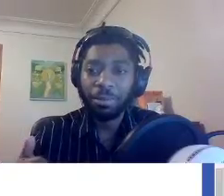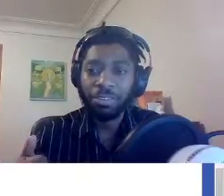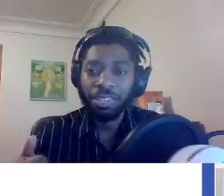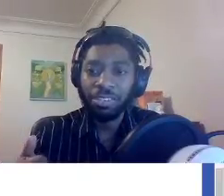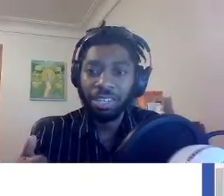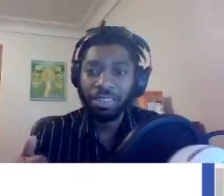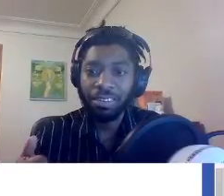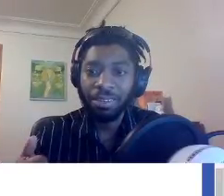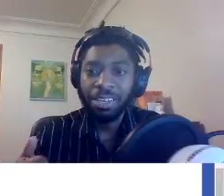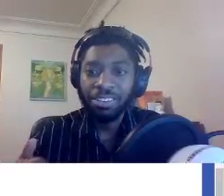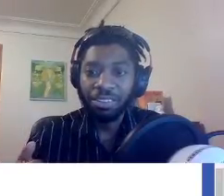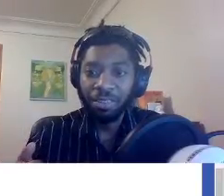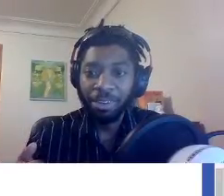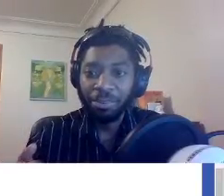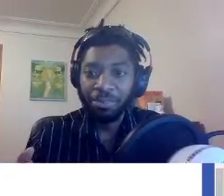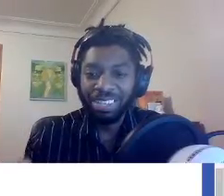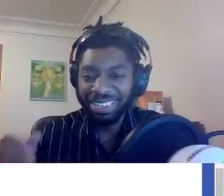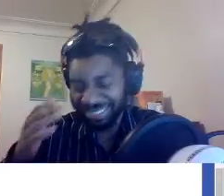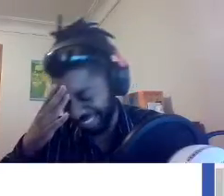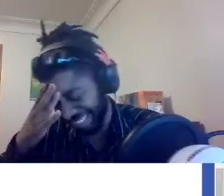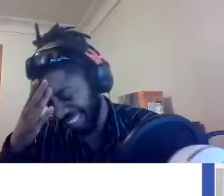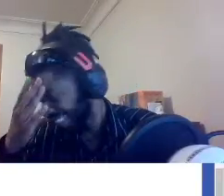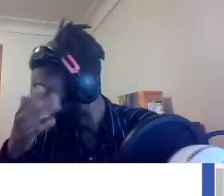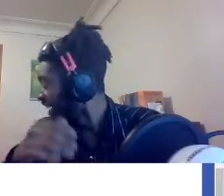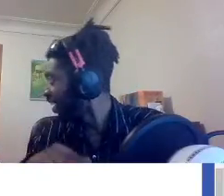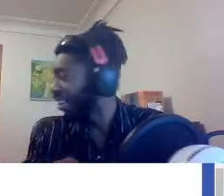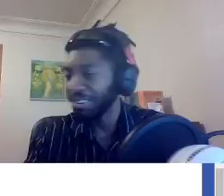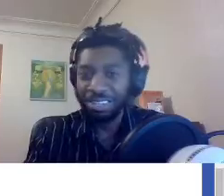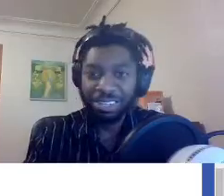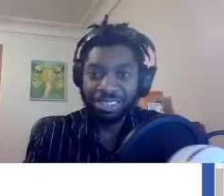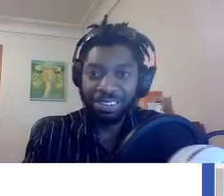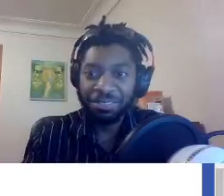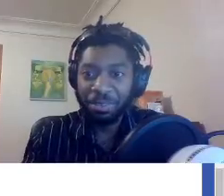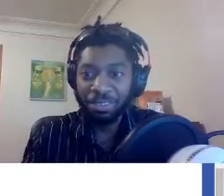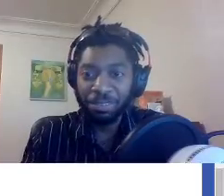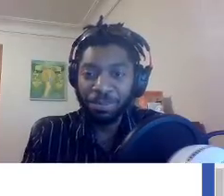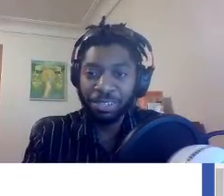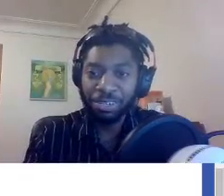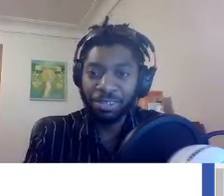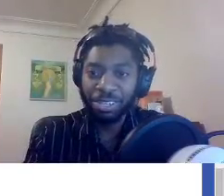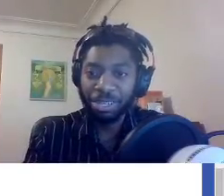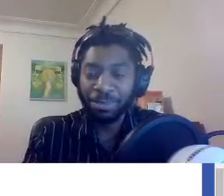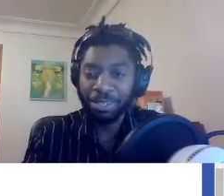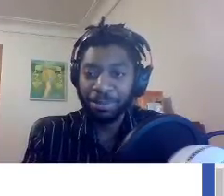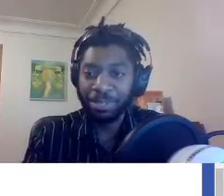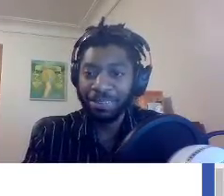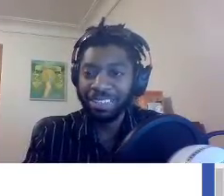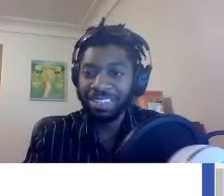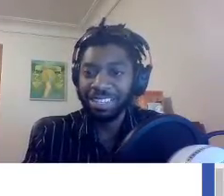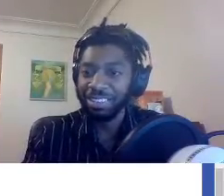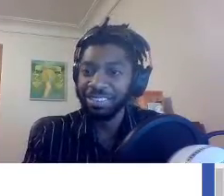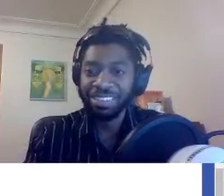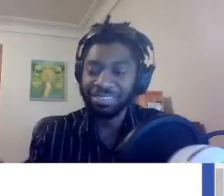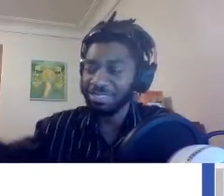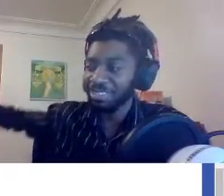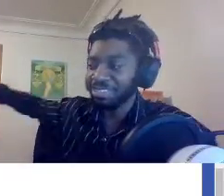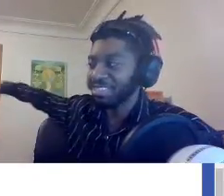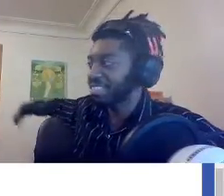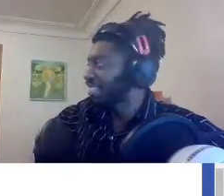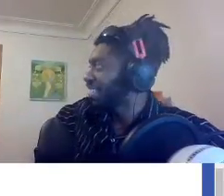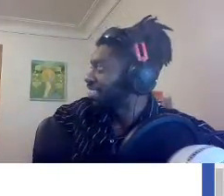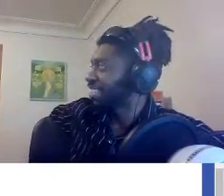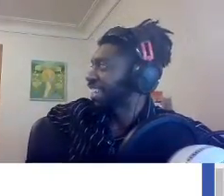really appreciate you guys here. Show us the bedroom. No. There's a pretty girl in there, BDV. I'm not. That's